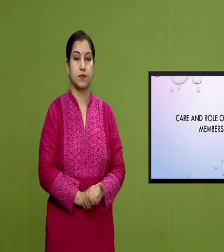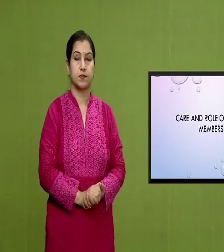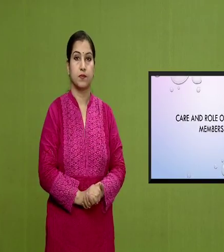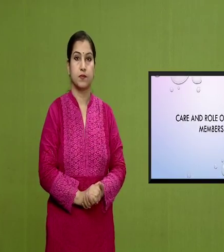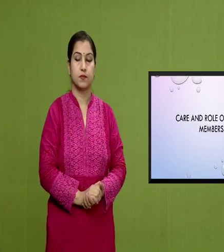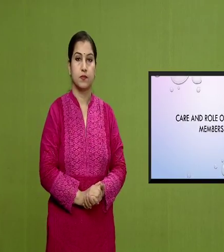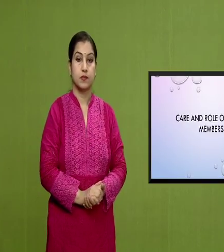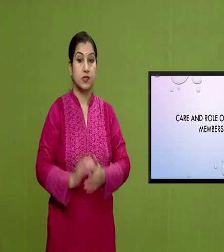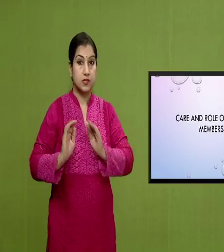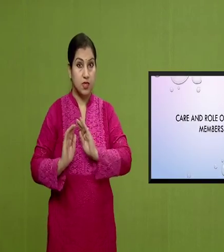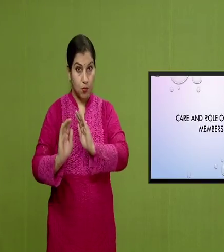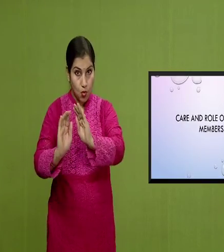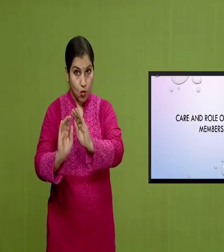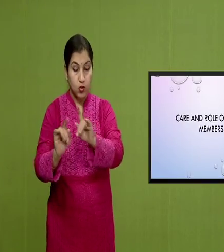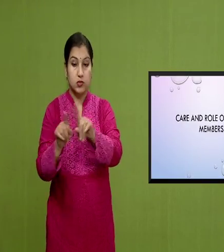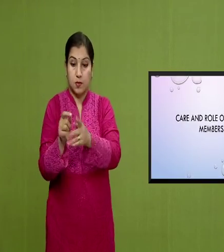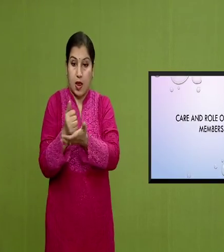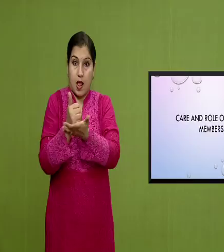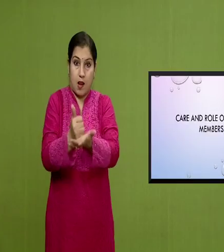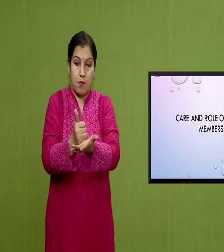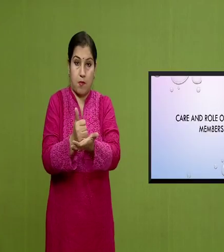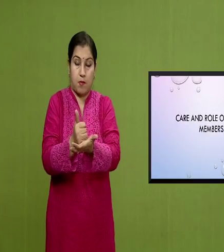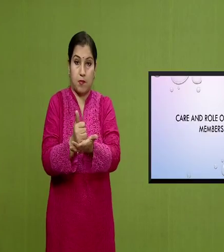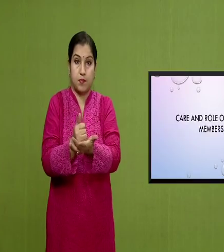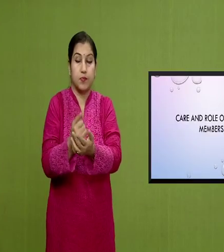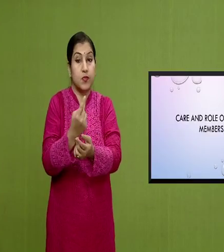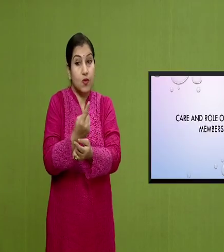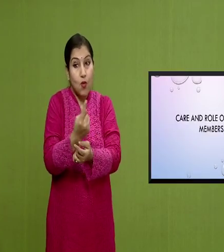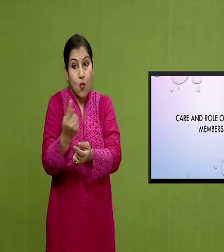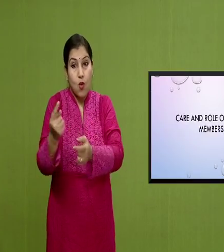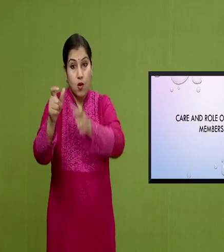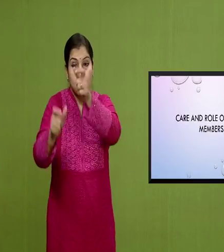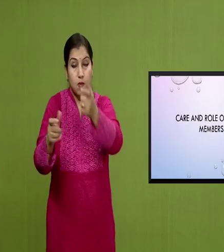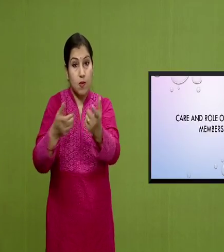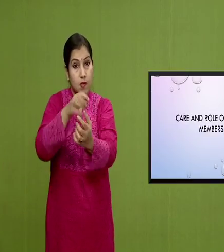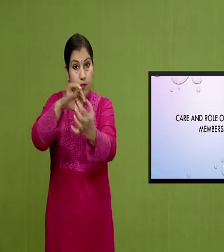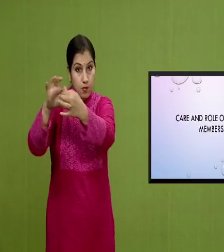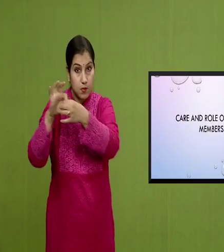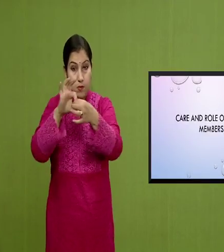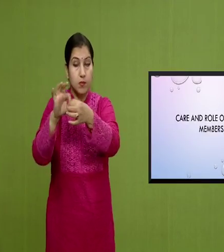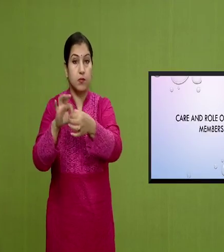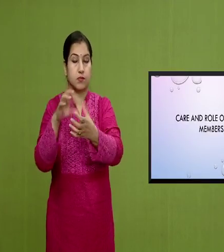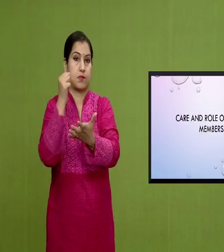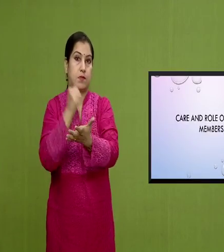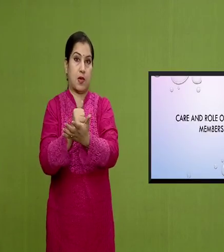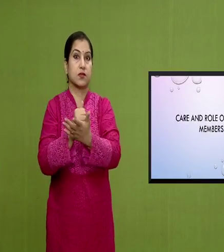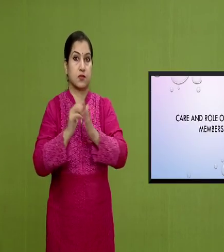Support and help of each other is very necessary